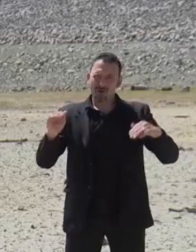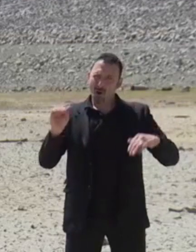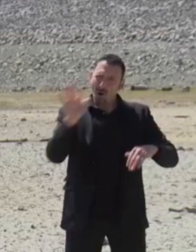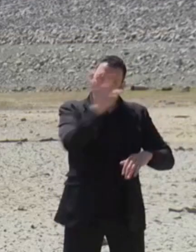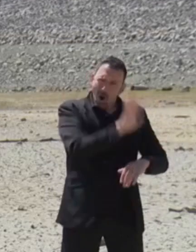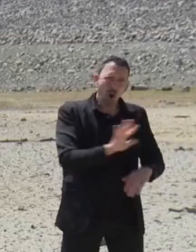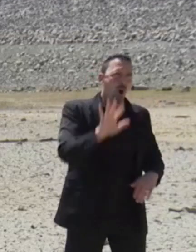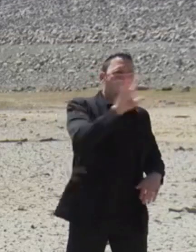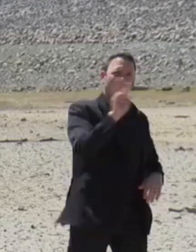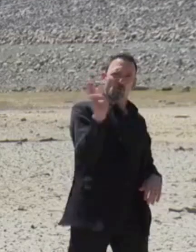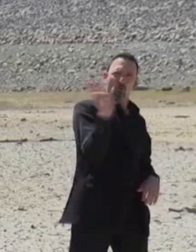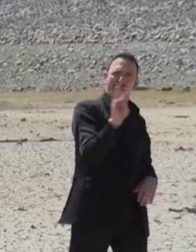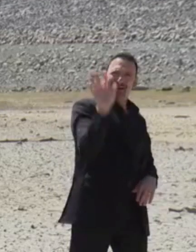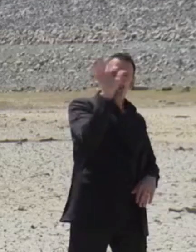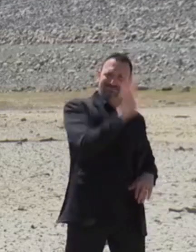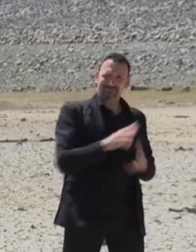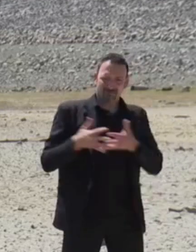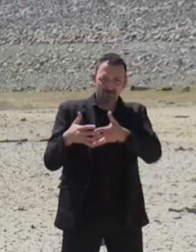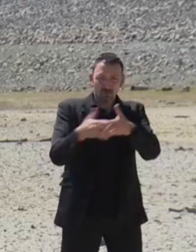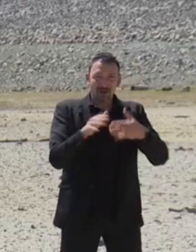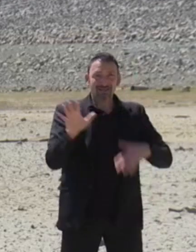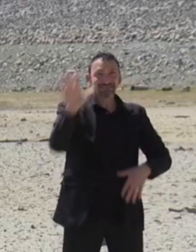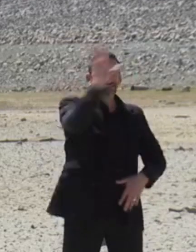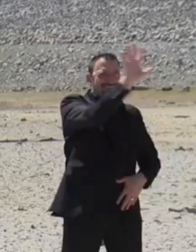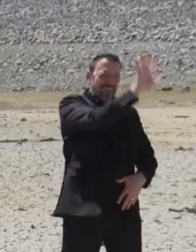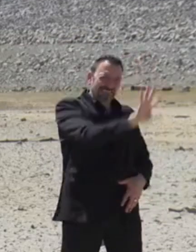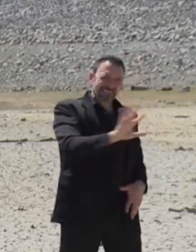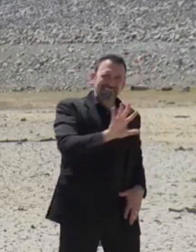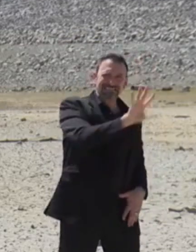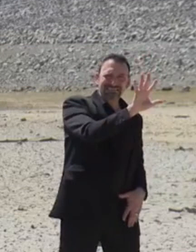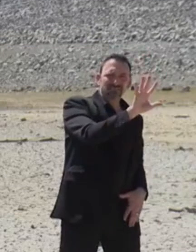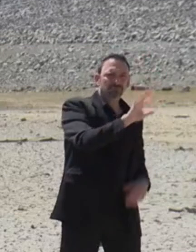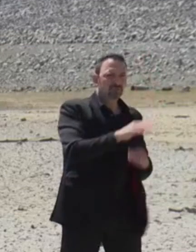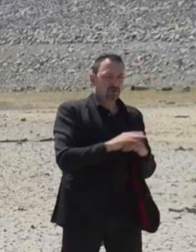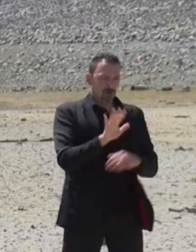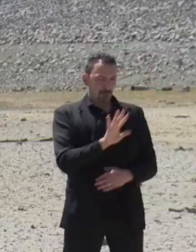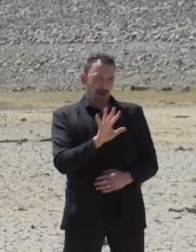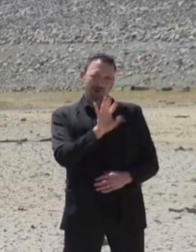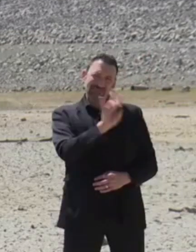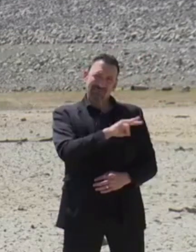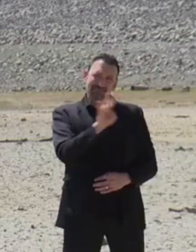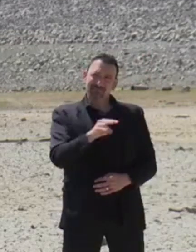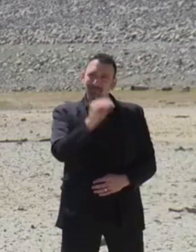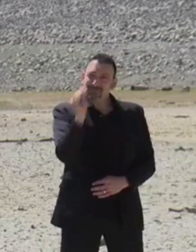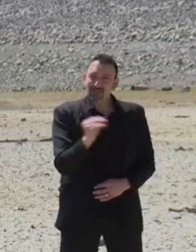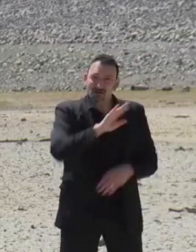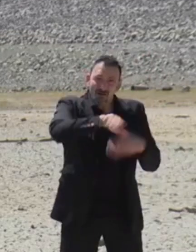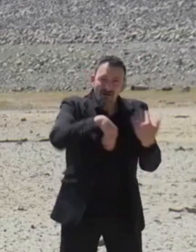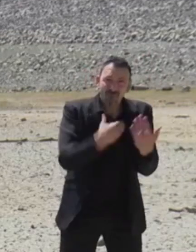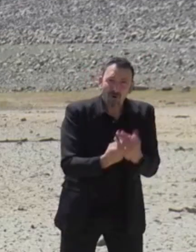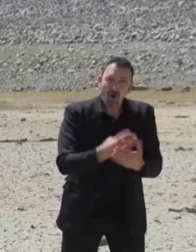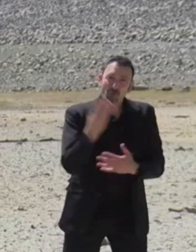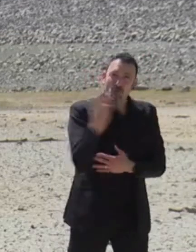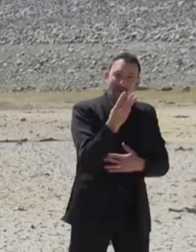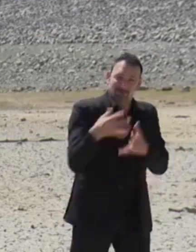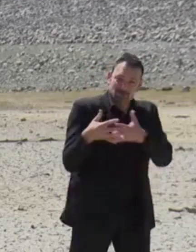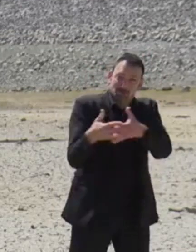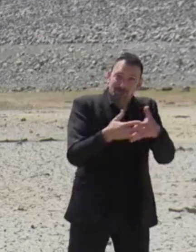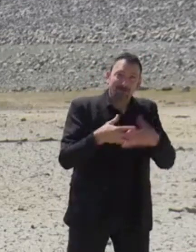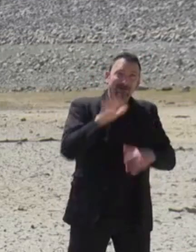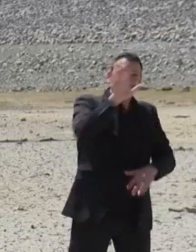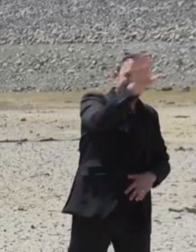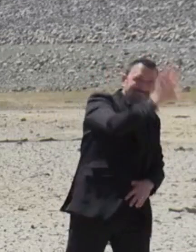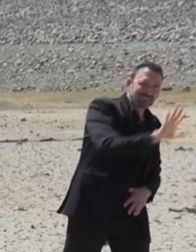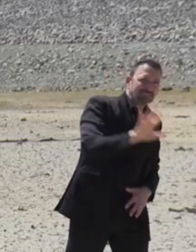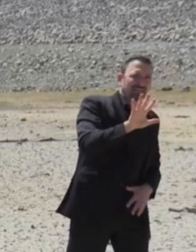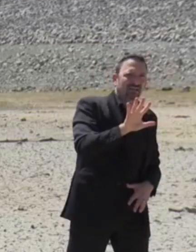United States. By estimates just a few weeks ago, 77% of the west coast of the United States is in what is referred to